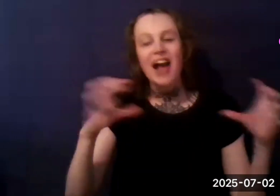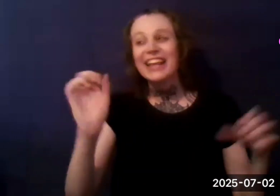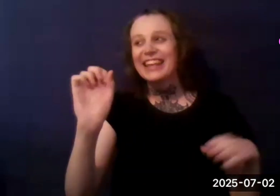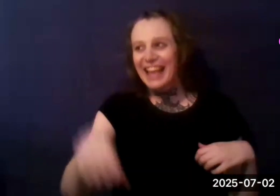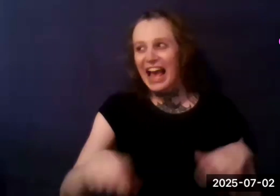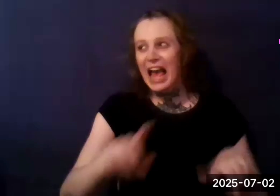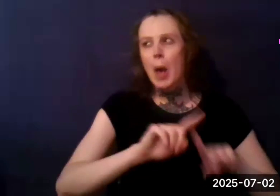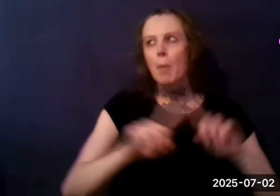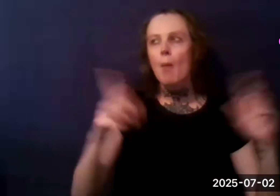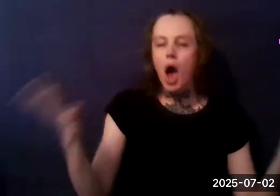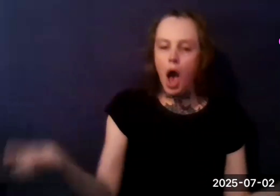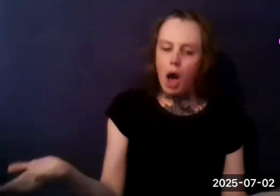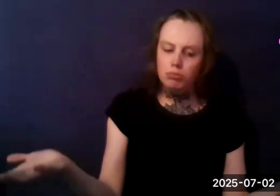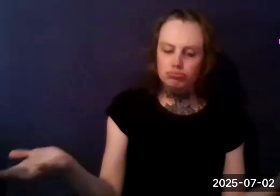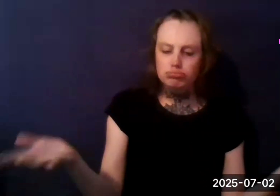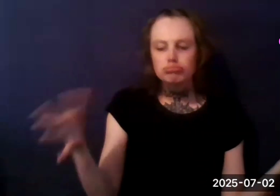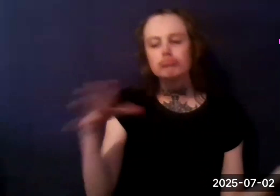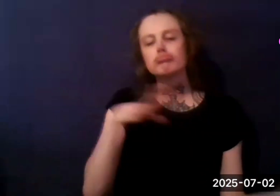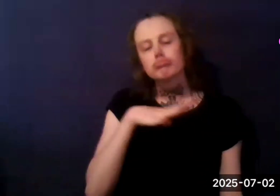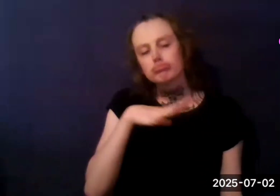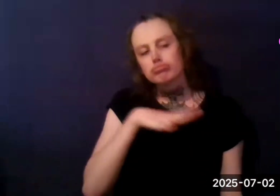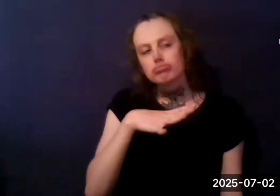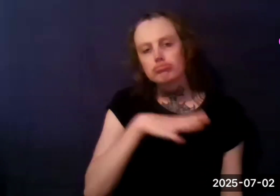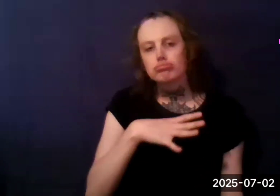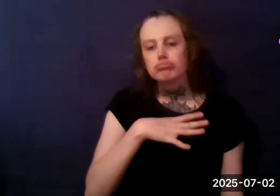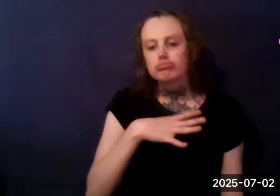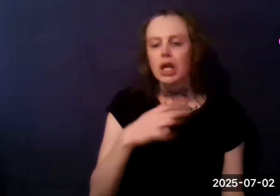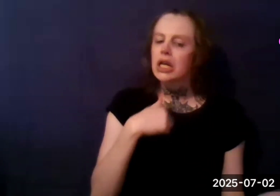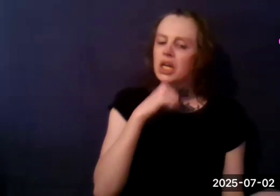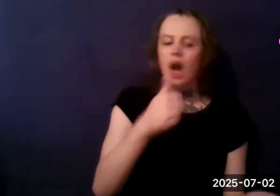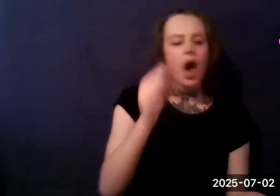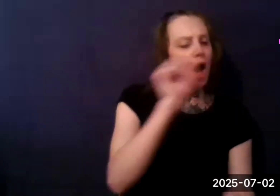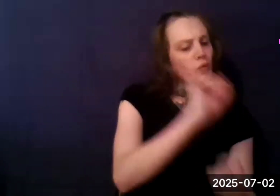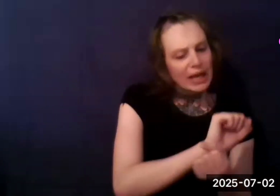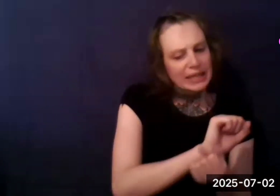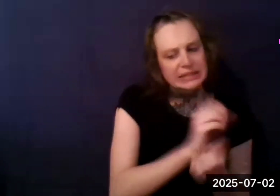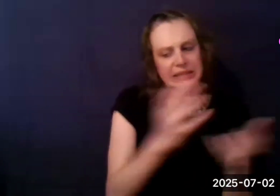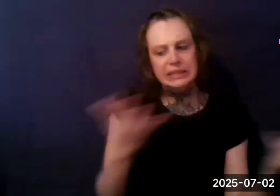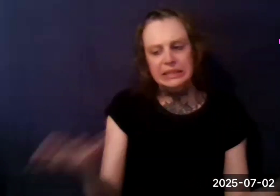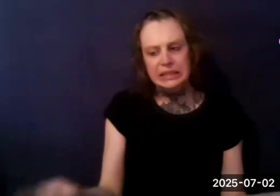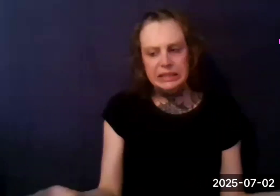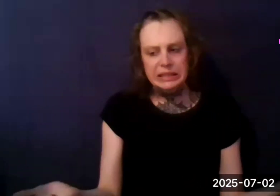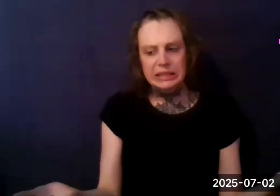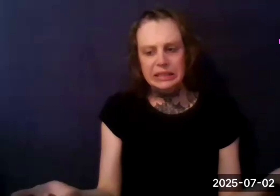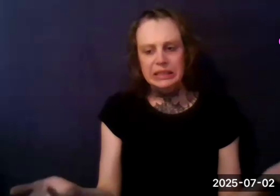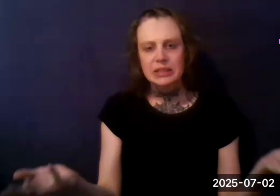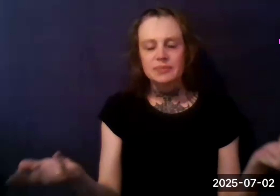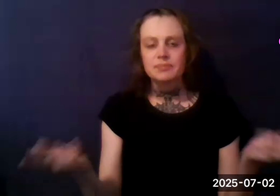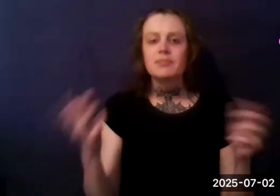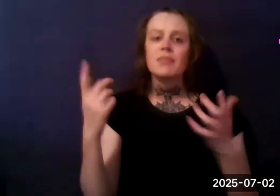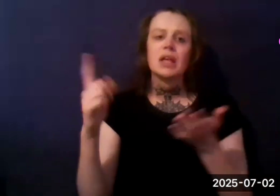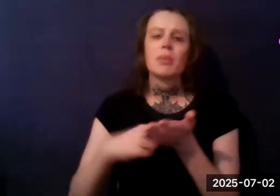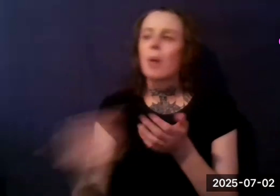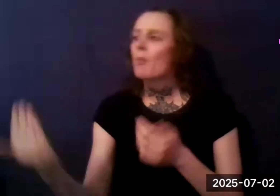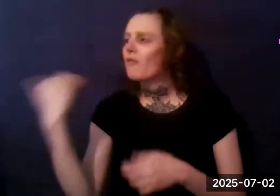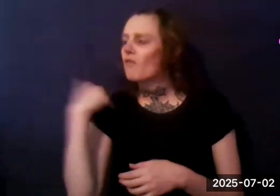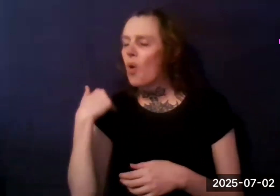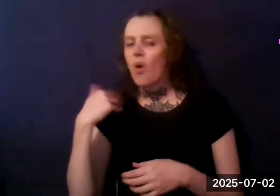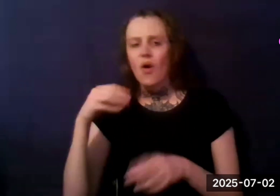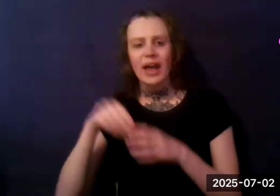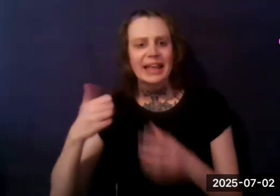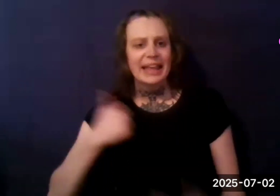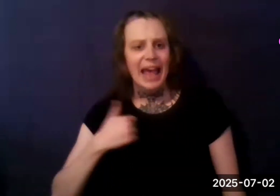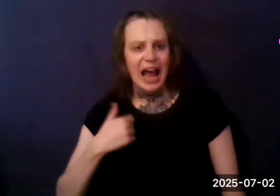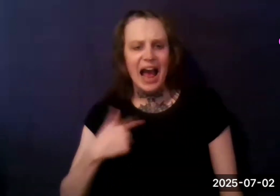lose all my money. I didn't almost get arrested. I didn't almost get deported or something. Because there's some times when I was living in Montreal, I was like, damn, like,